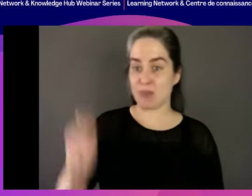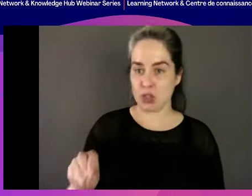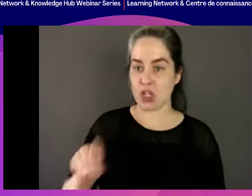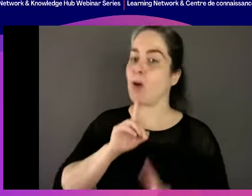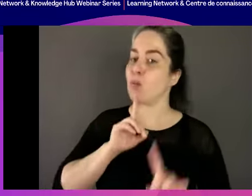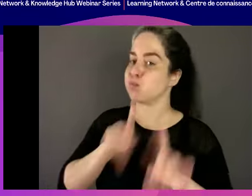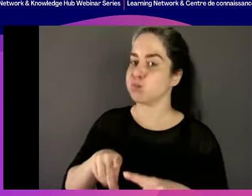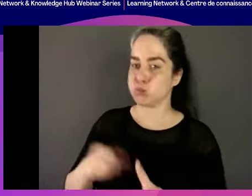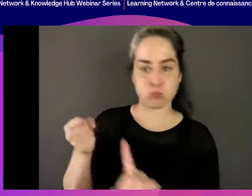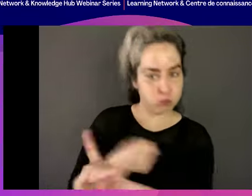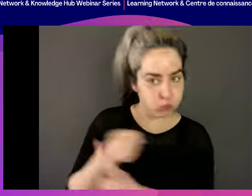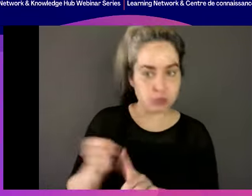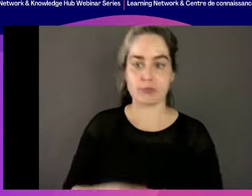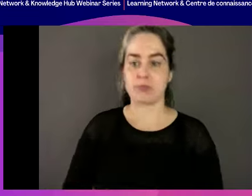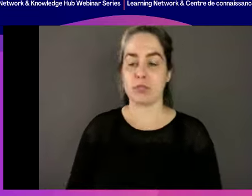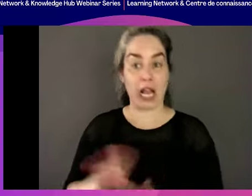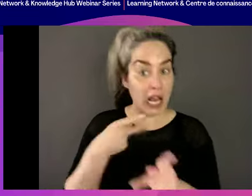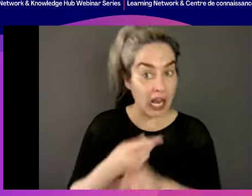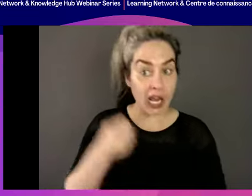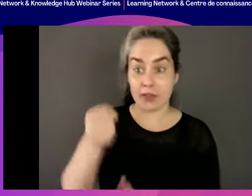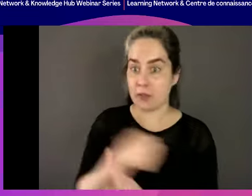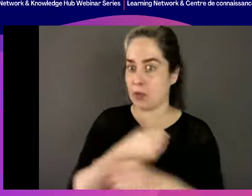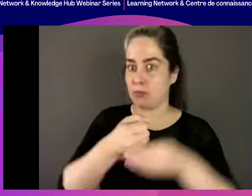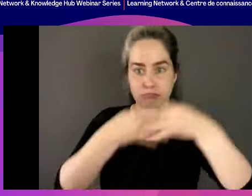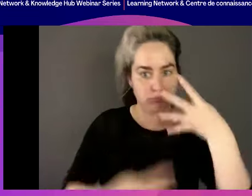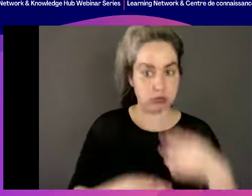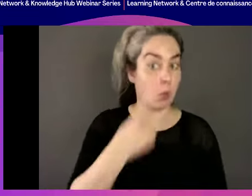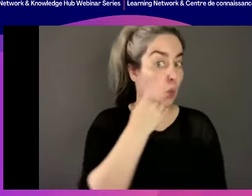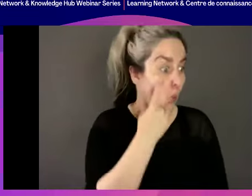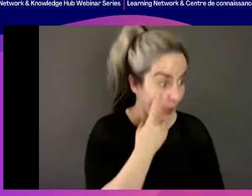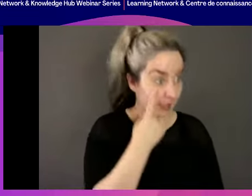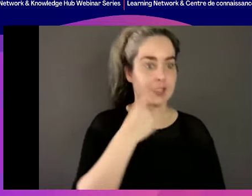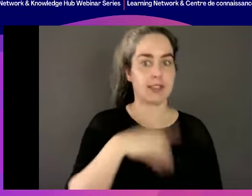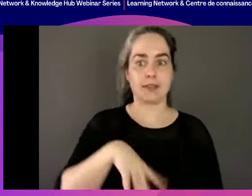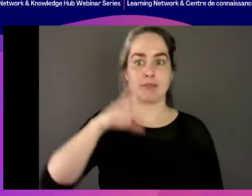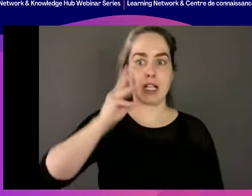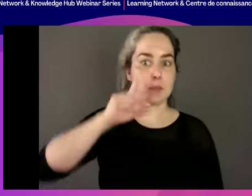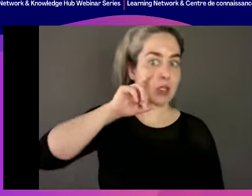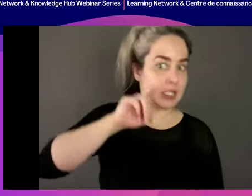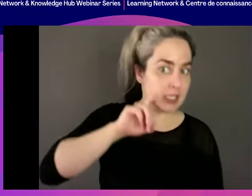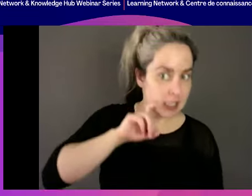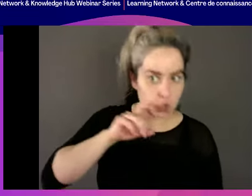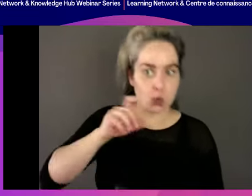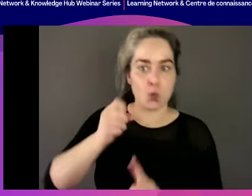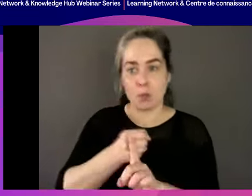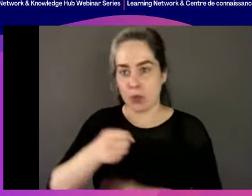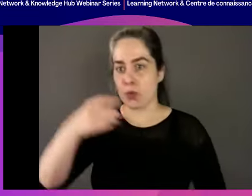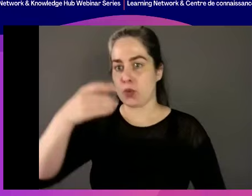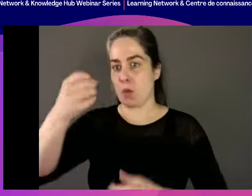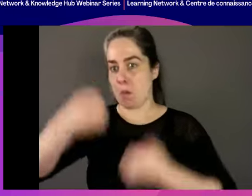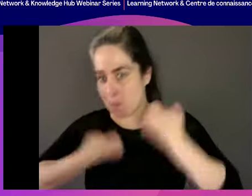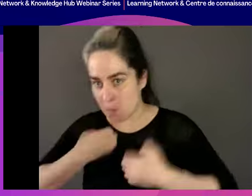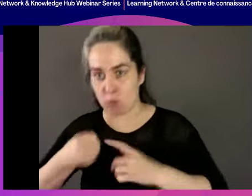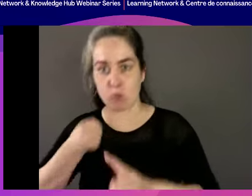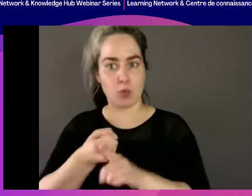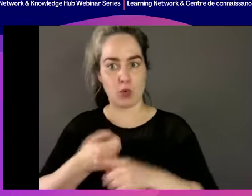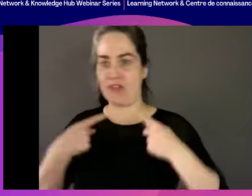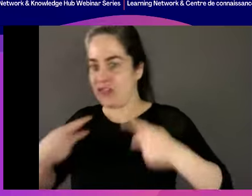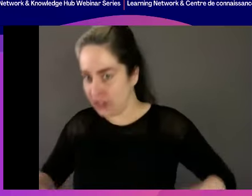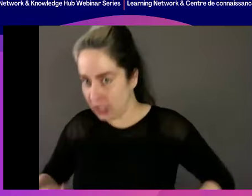abuse, sexual abuse, physical abuse, witnessing abuse, emotional abuse. And then